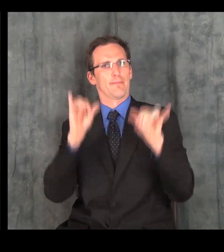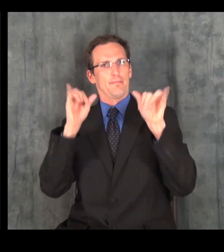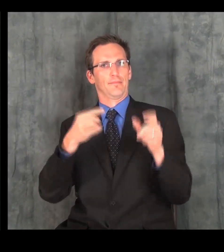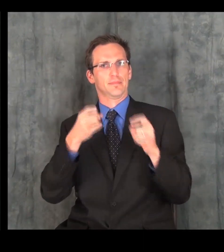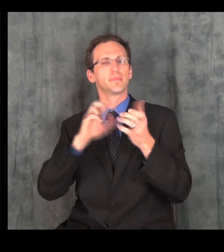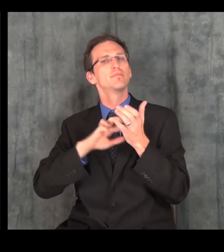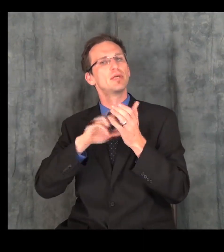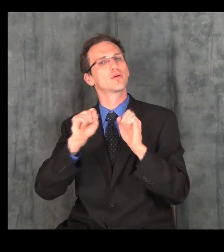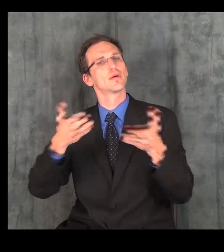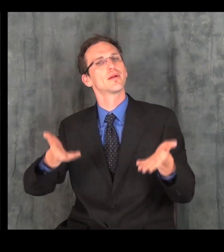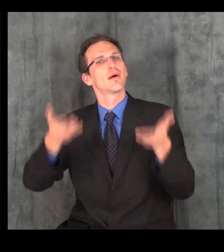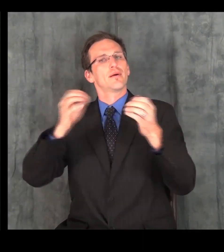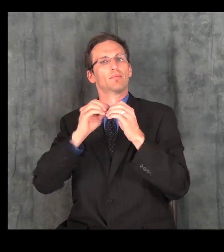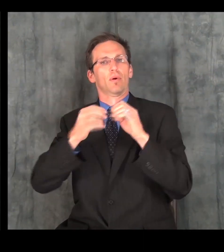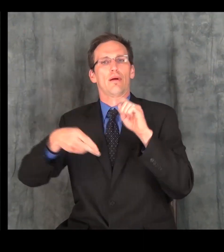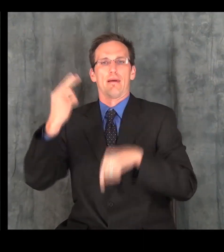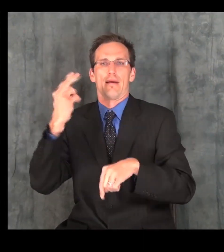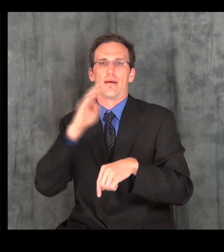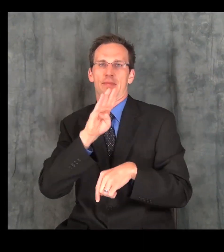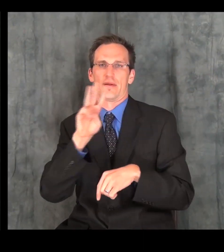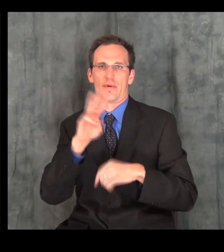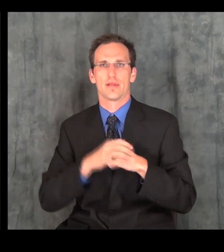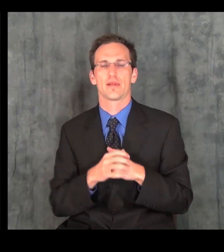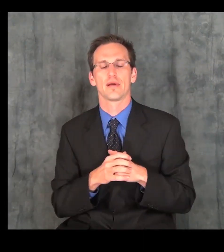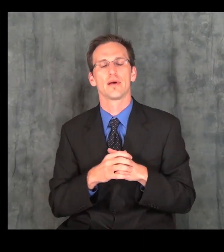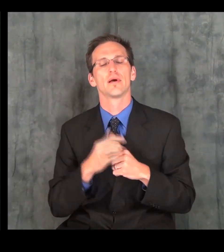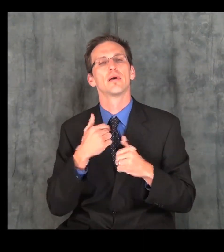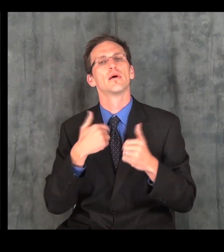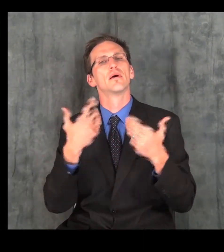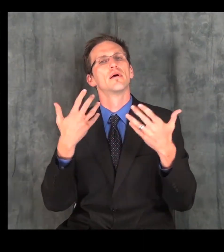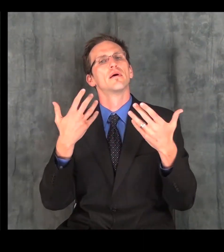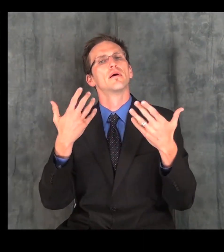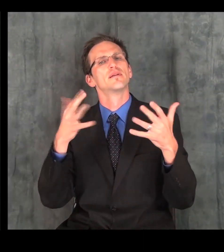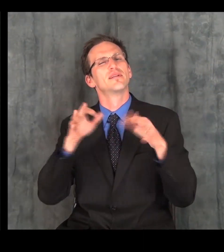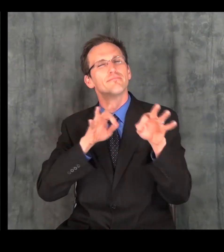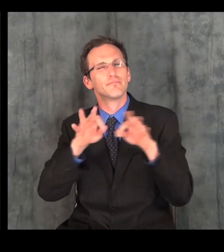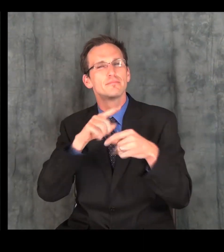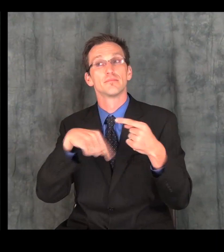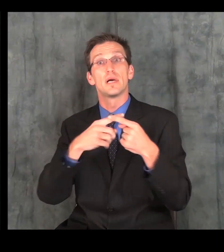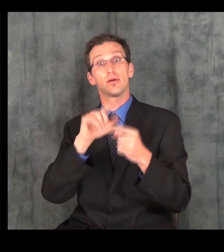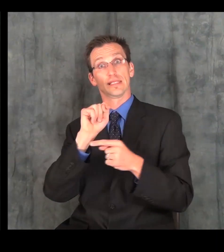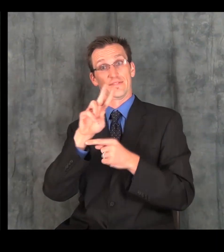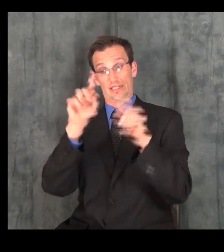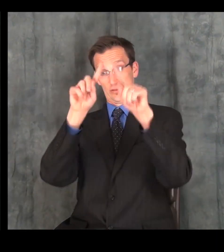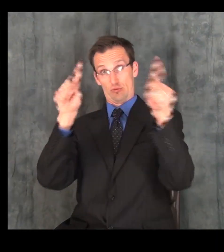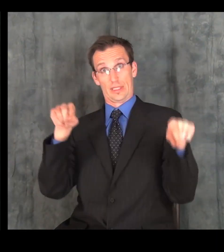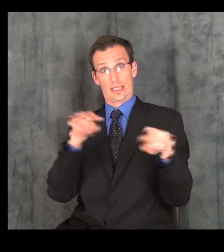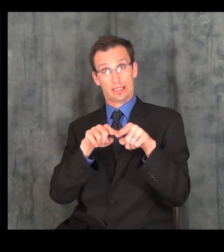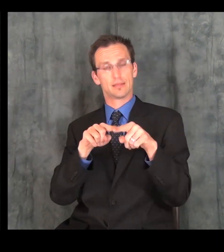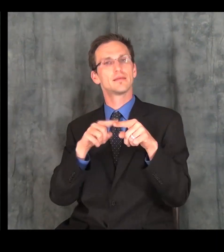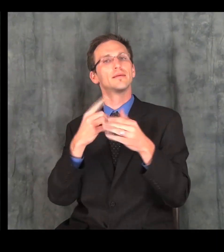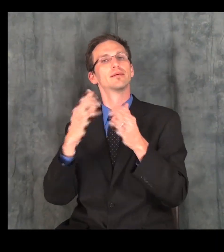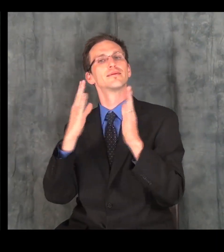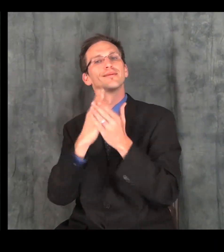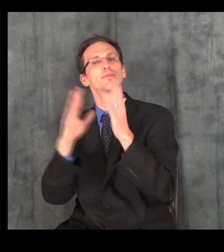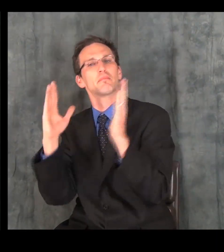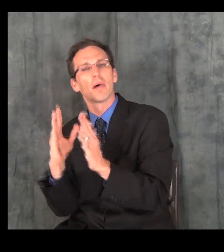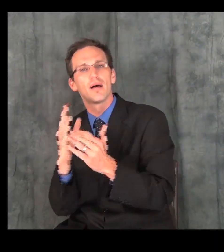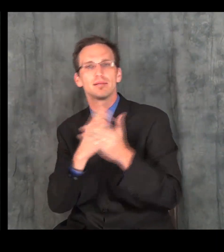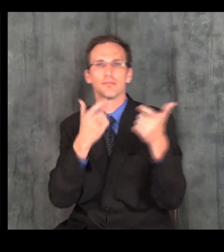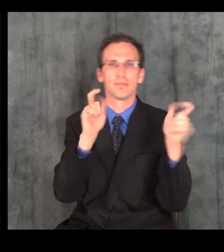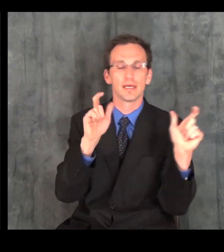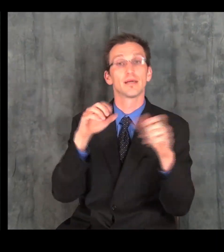been. I've already mentioned the size of the television screens and the fact that in the remote witness room they were just a conventional desktop